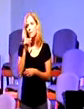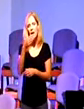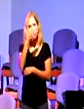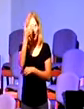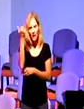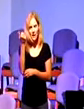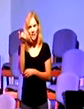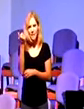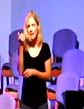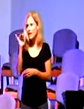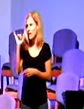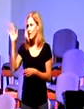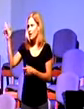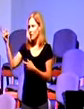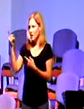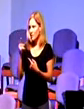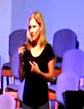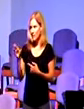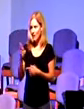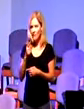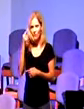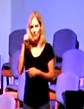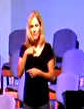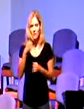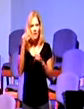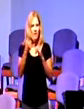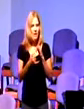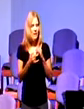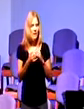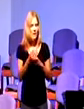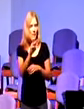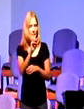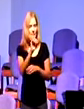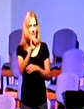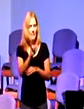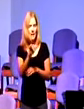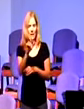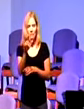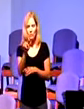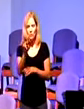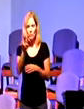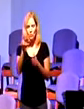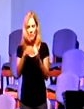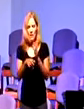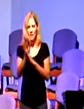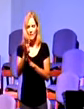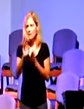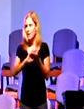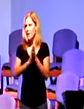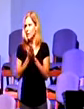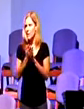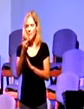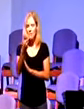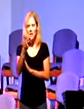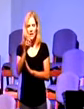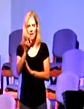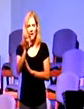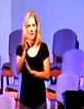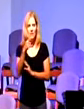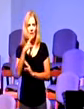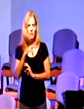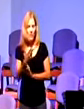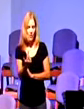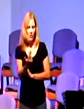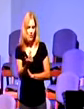forgotten and that they are coming for me. And so finally, in May of 2007, I became one of the Henrys at the age of